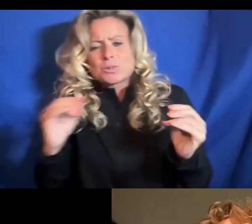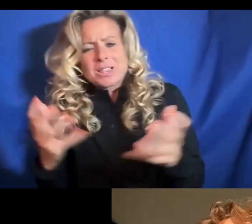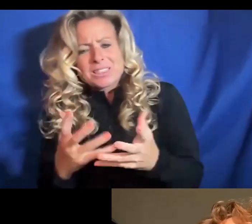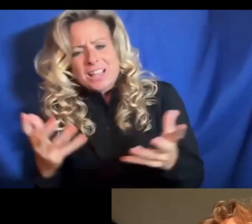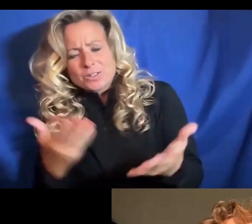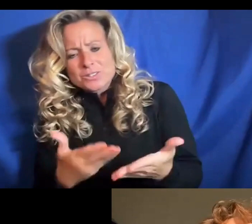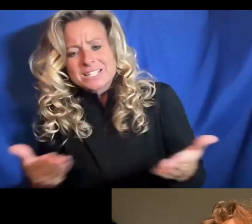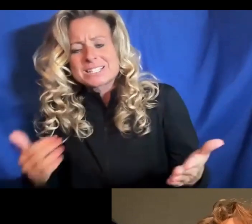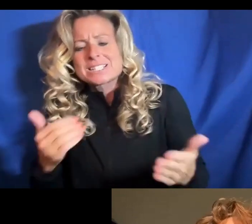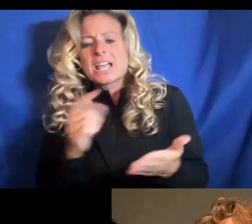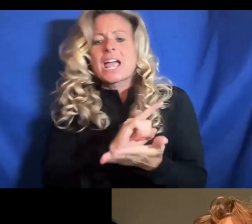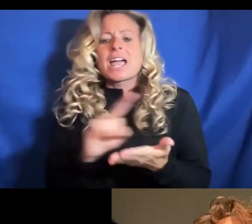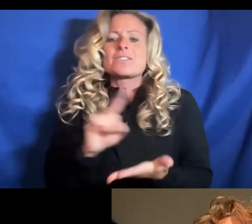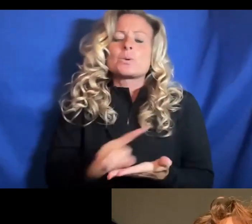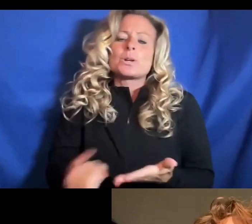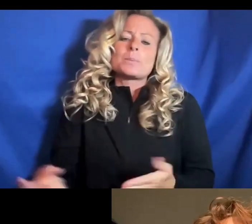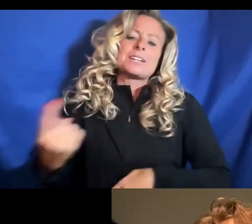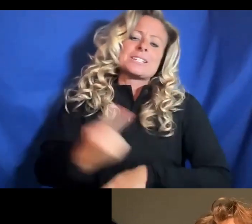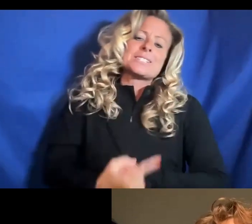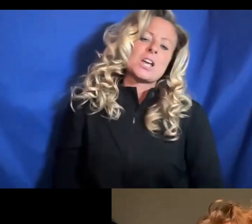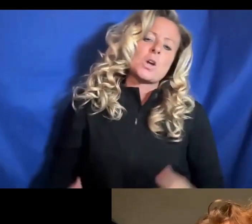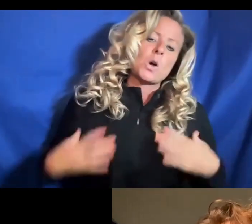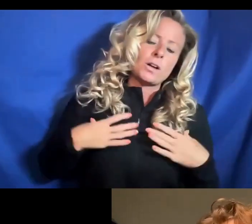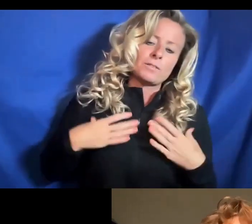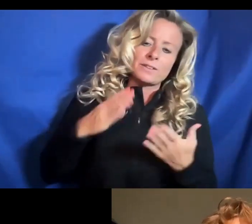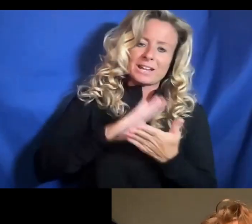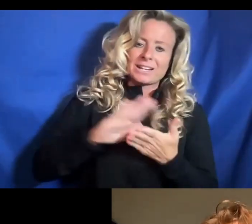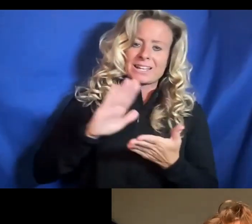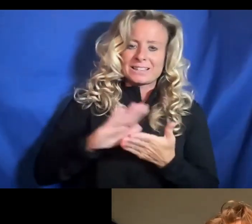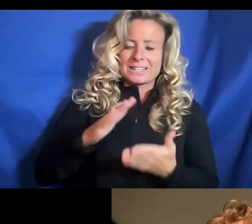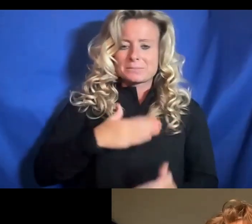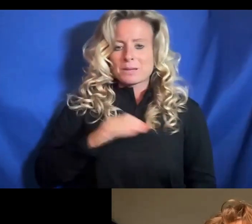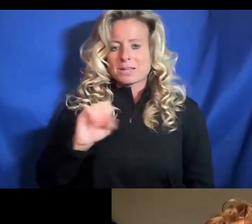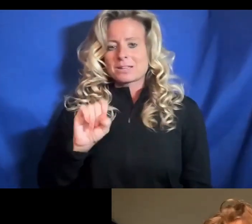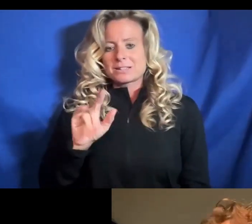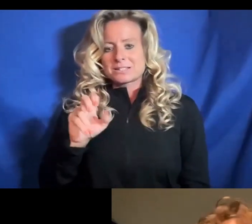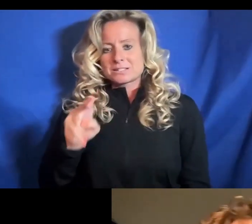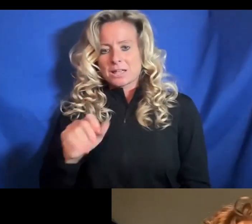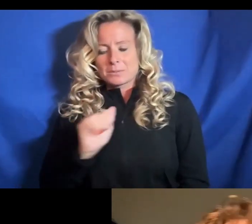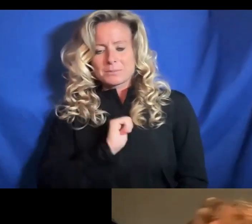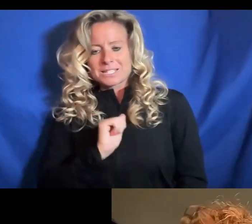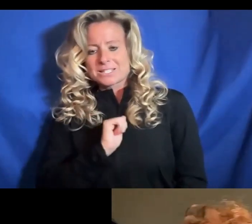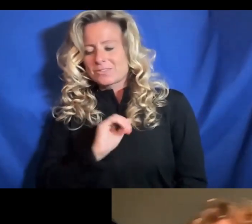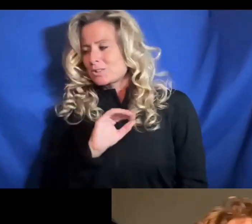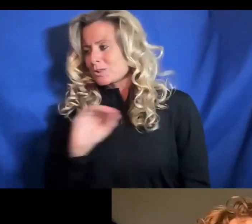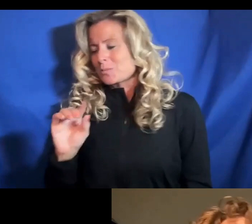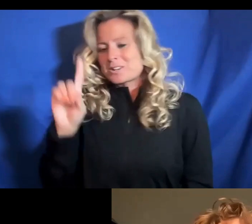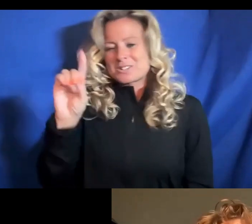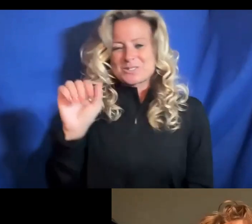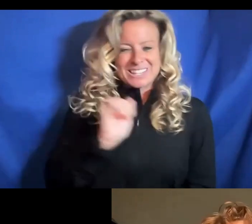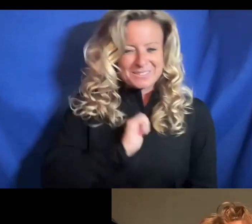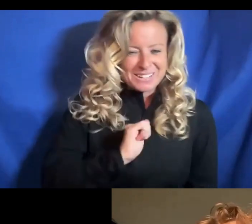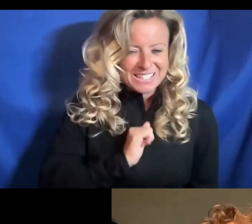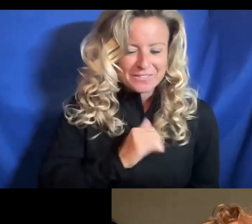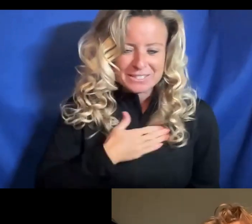come in every single week on my day off and I deep clean my salon myself because nobody does it like you do. It's